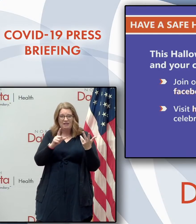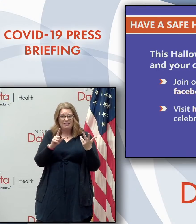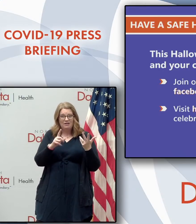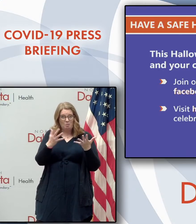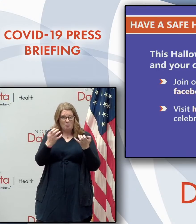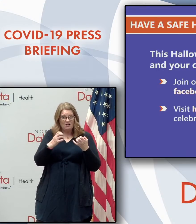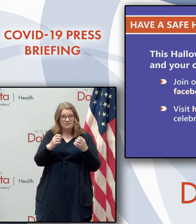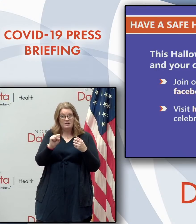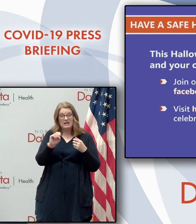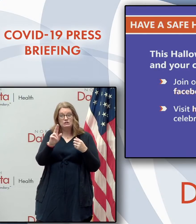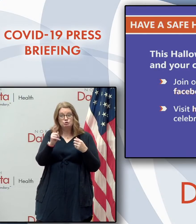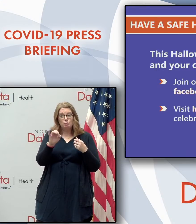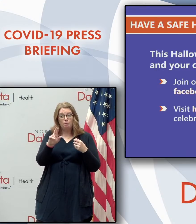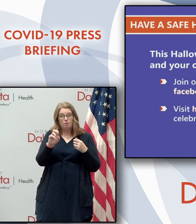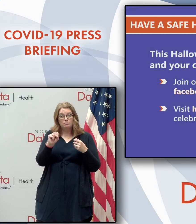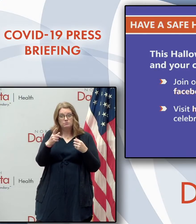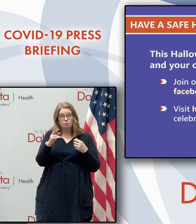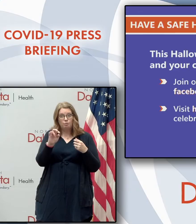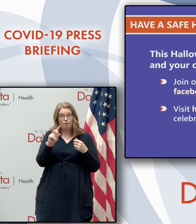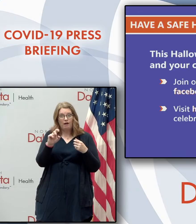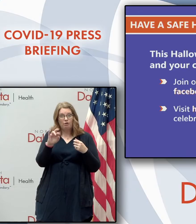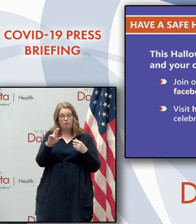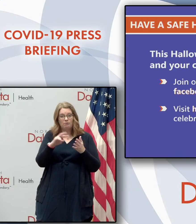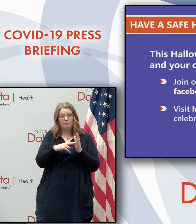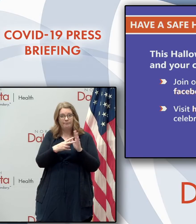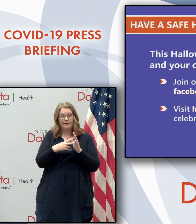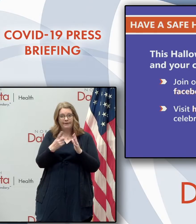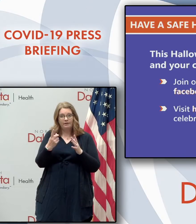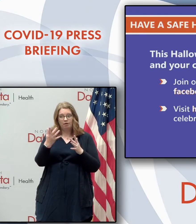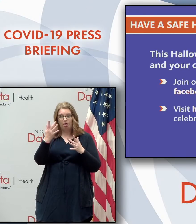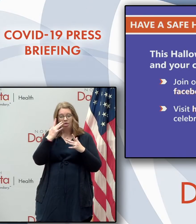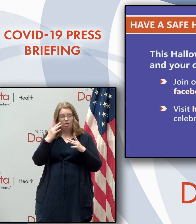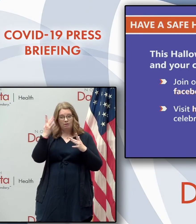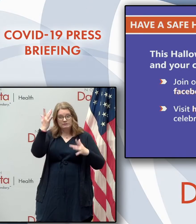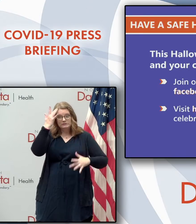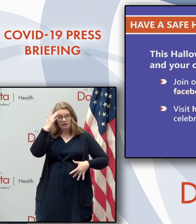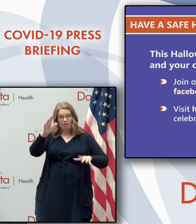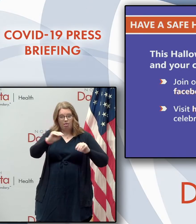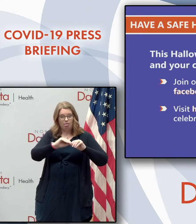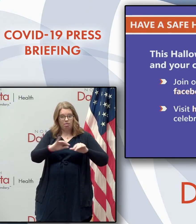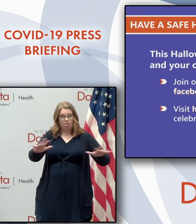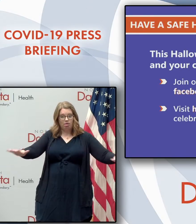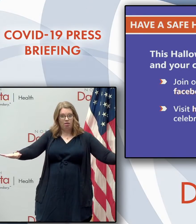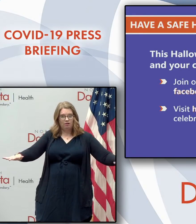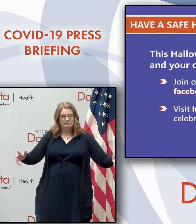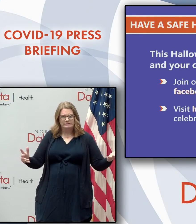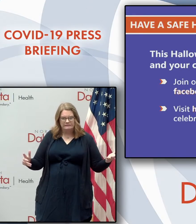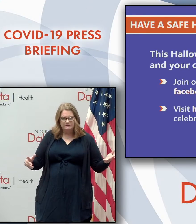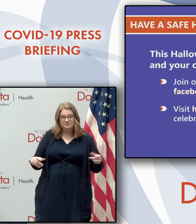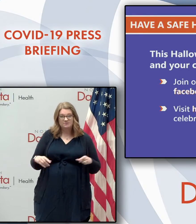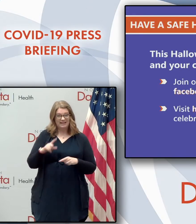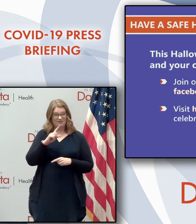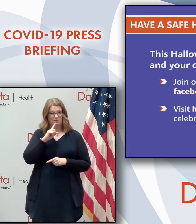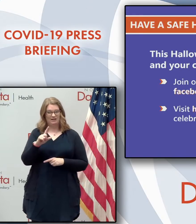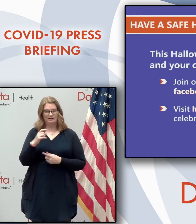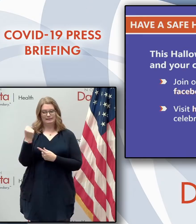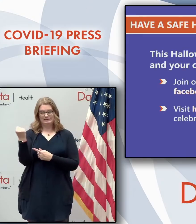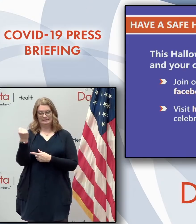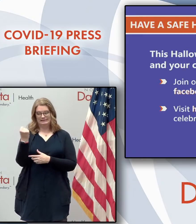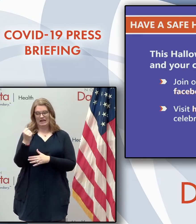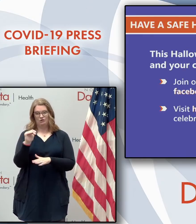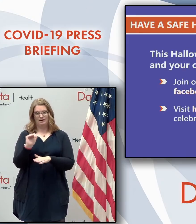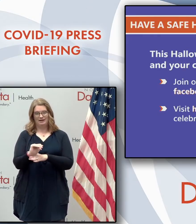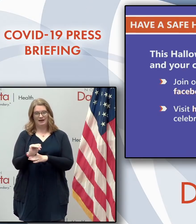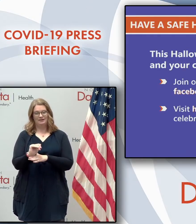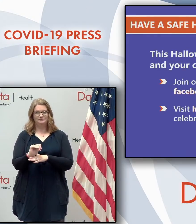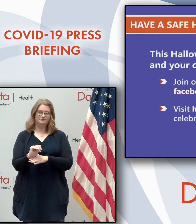spreader event. And I would also, again, know that this is Halloween on a Saturday night, maybe reduces the number of party nights